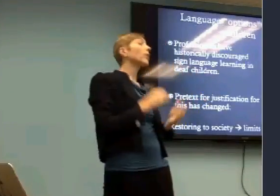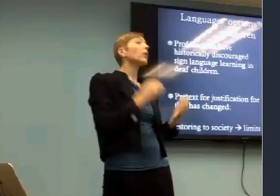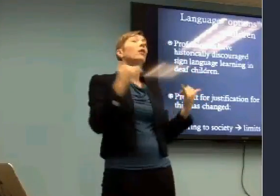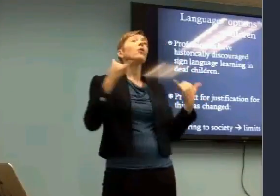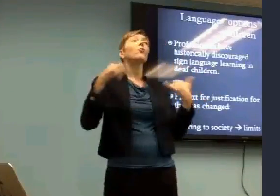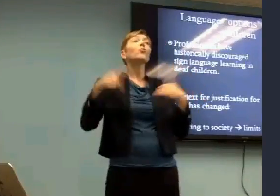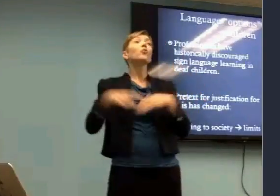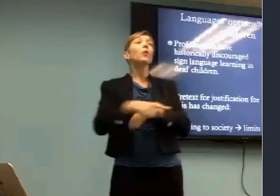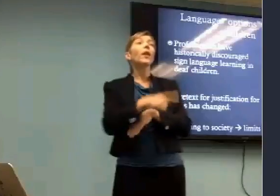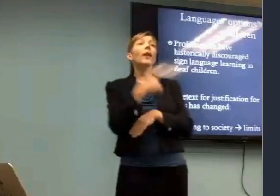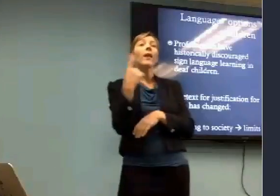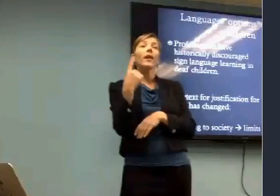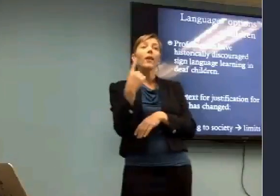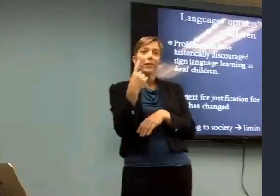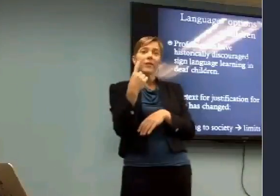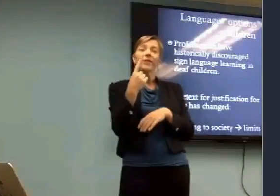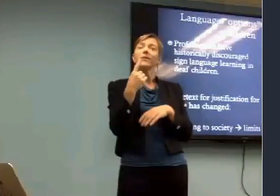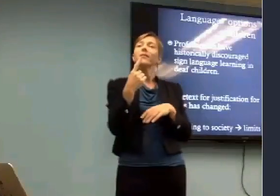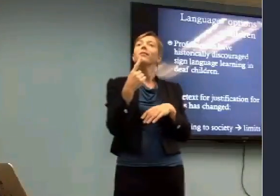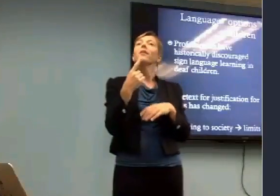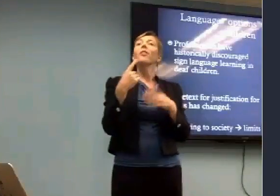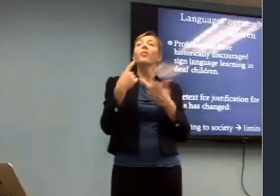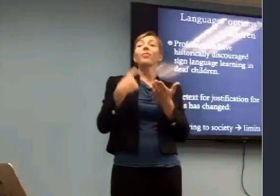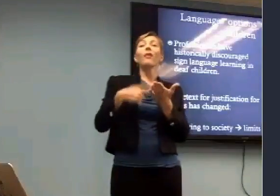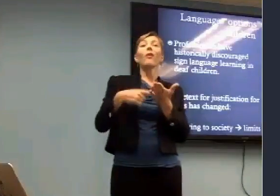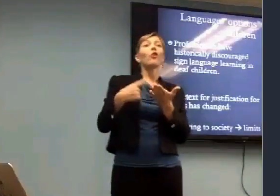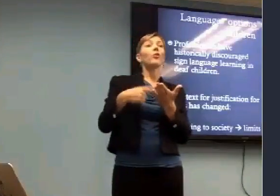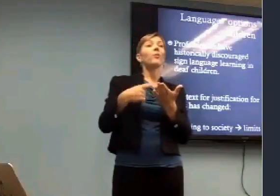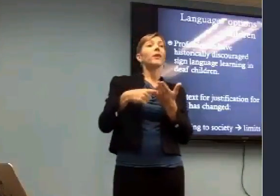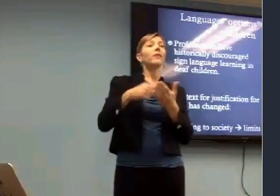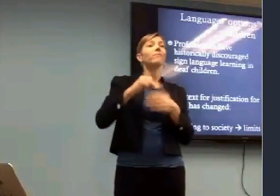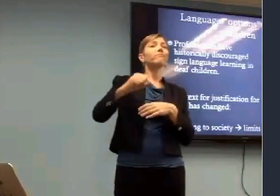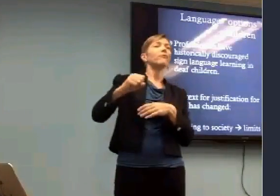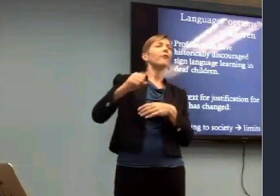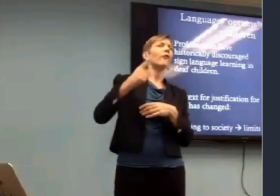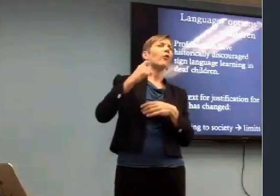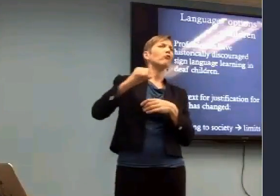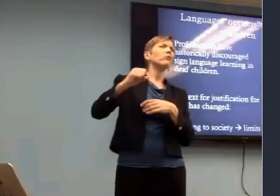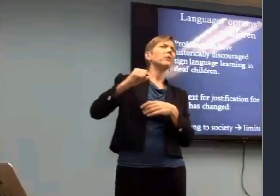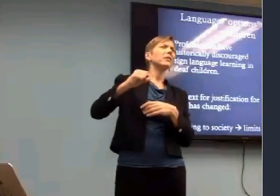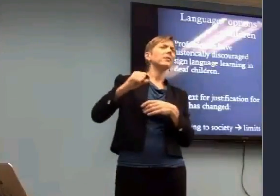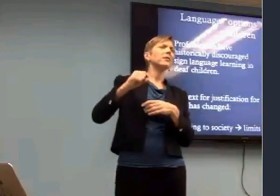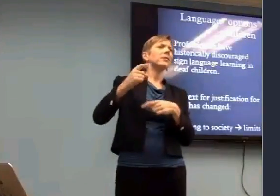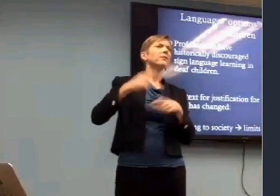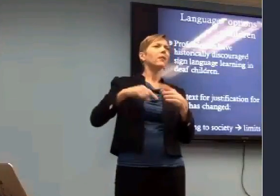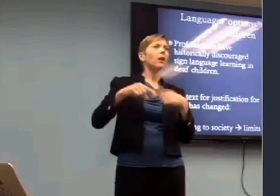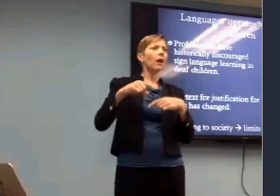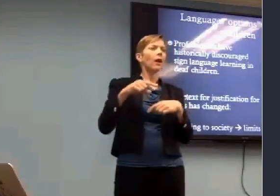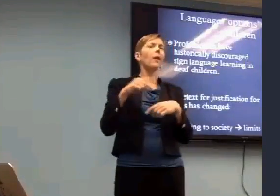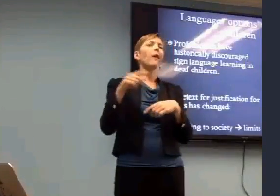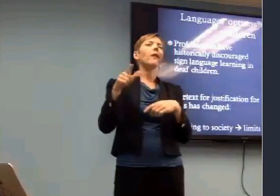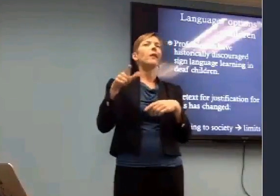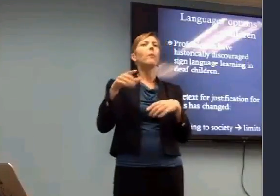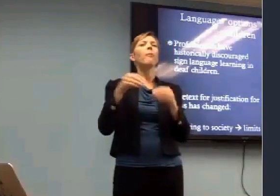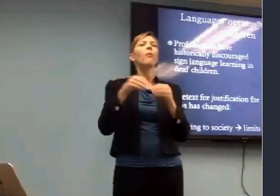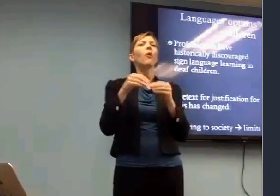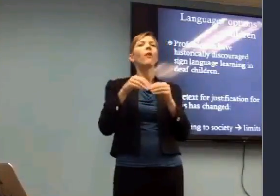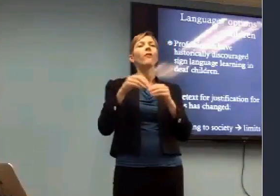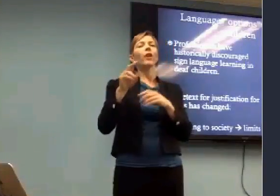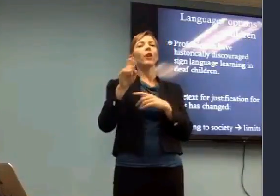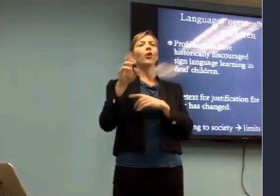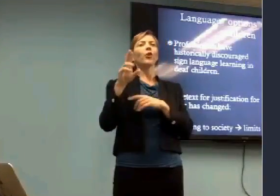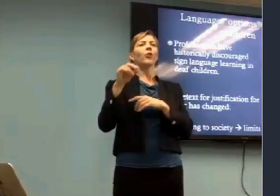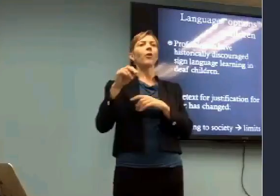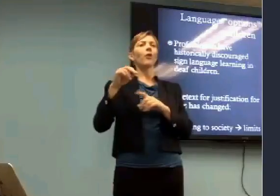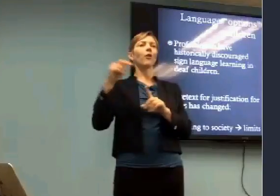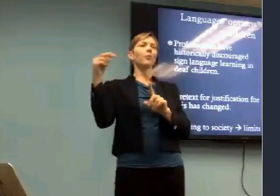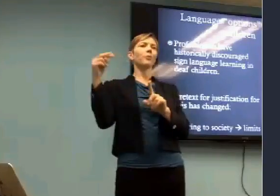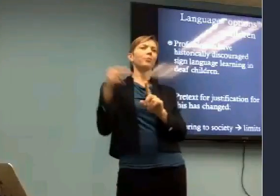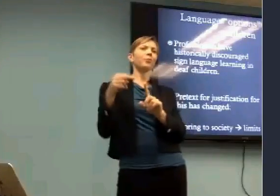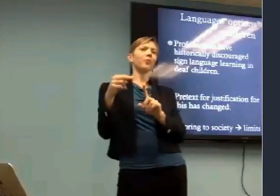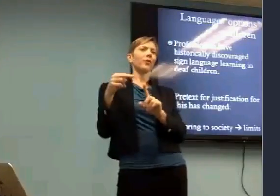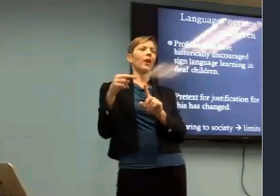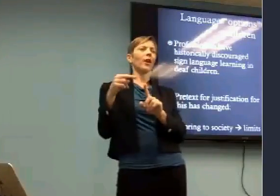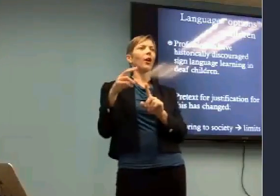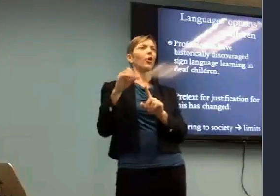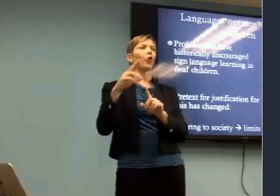was the pretext to resisting teaching sign language to deaf children. Today, the argument against resisting teaching sign language comes